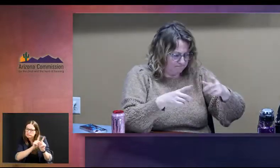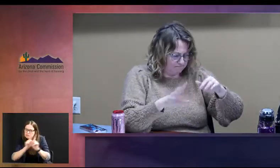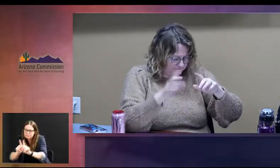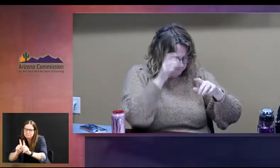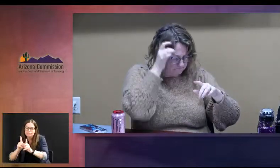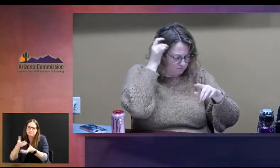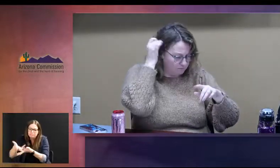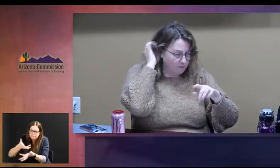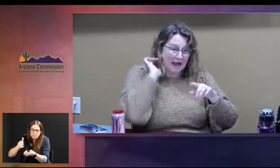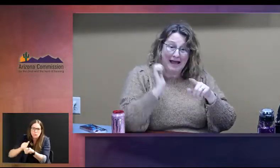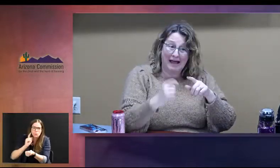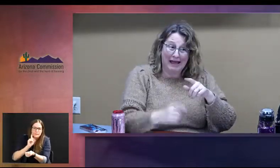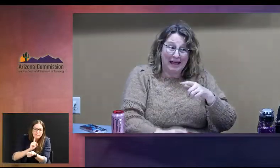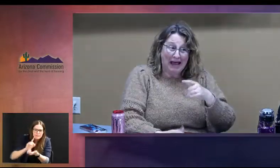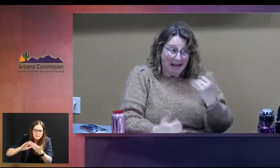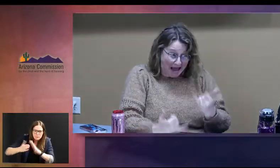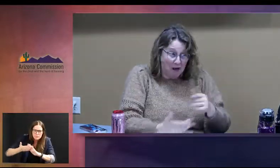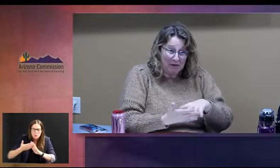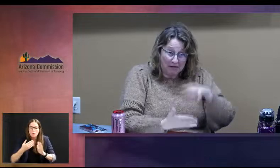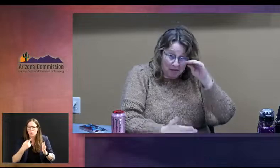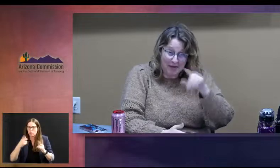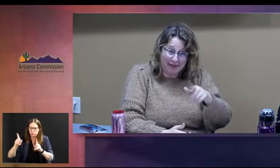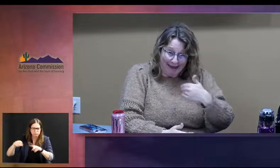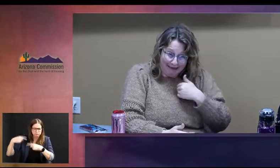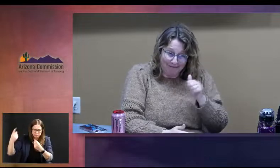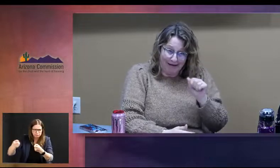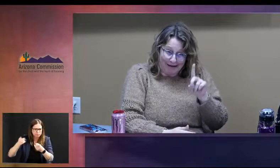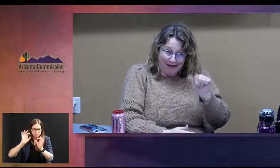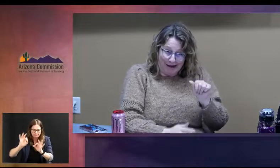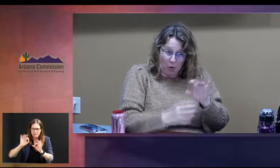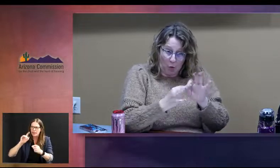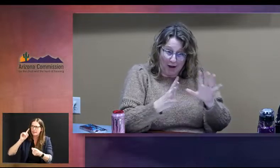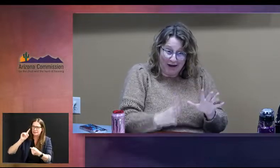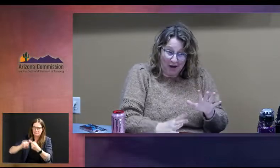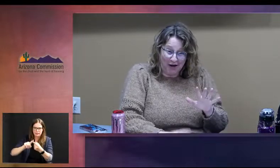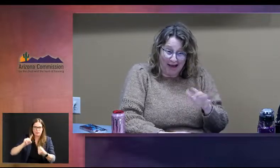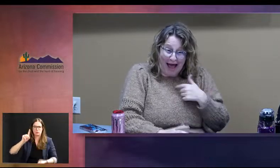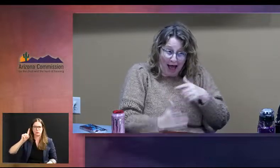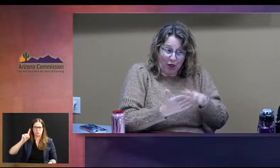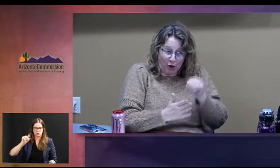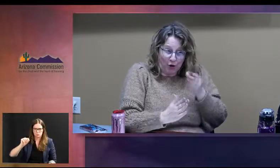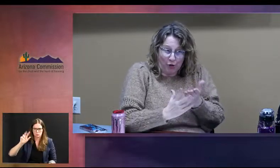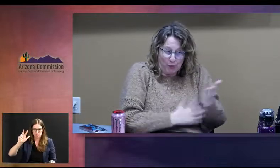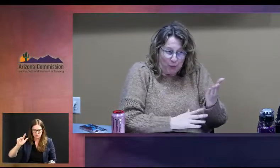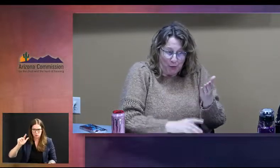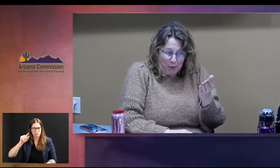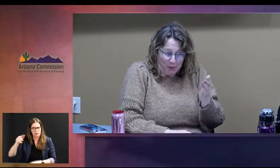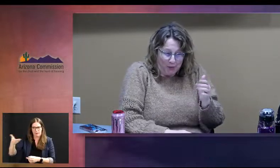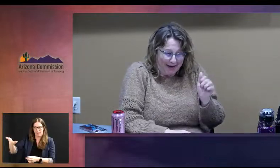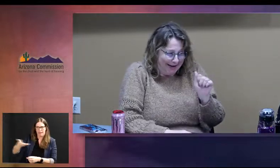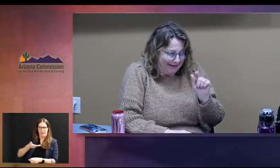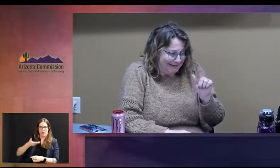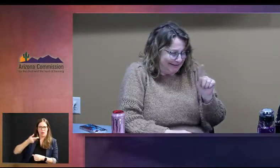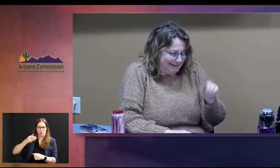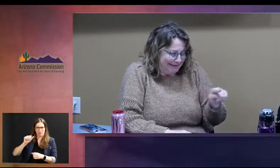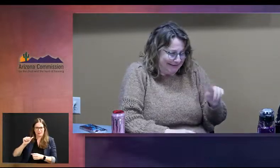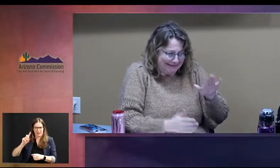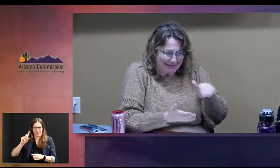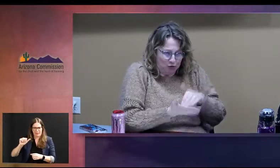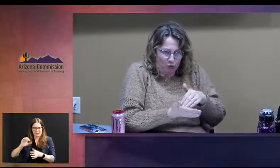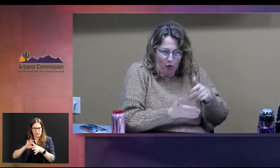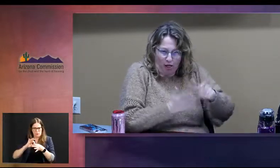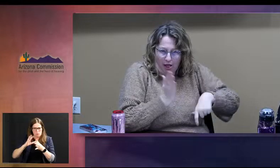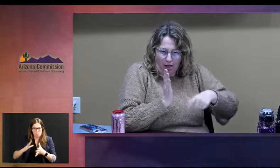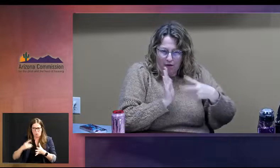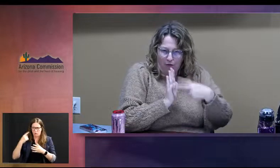So we have been ignored historically. And now we're actually learning that they have an ADA coordinator. And I only learned